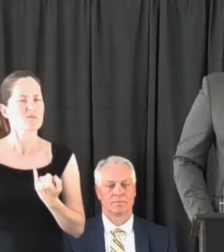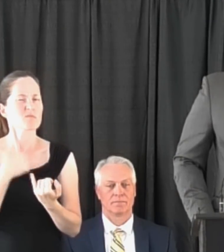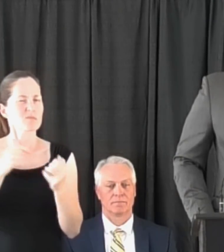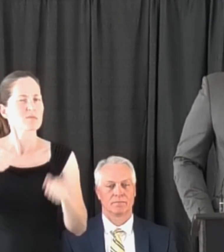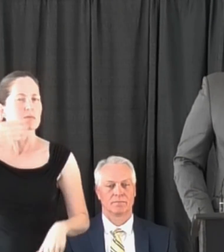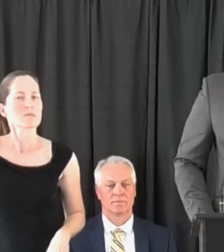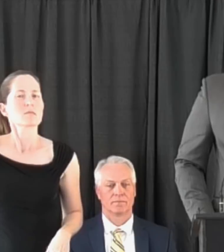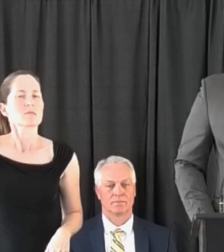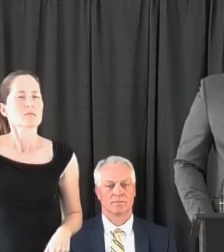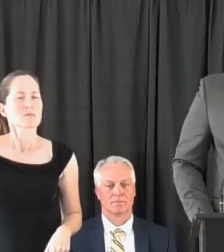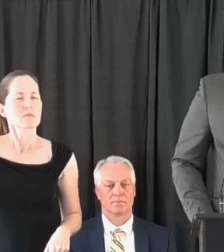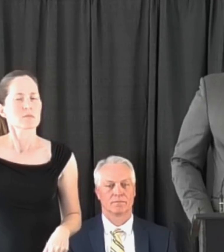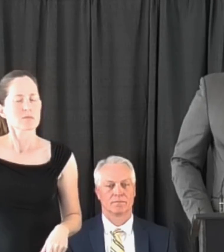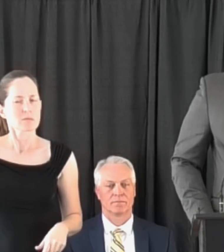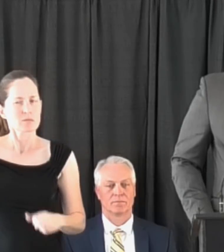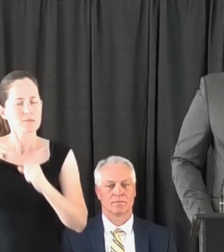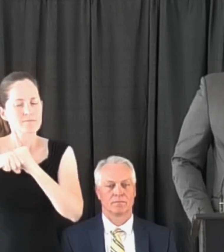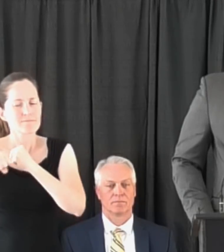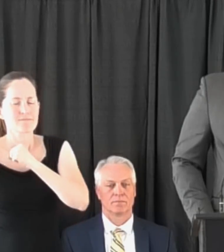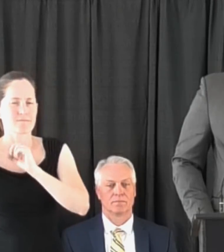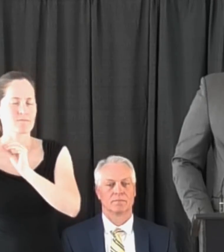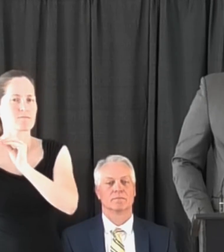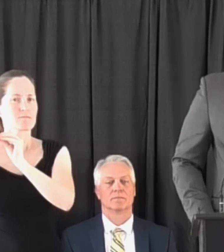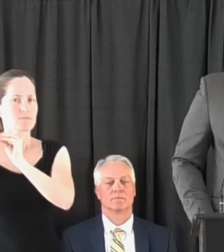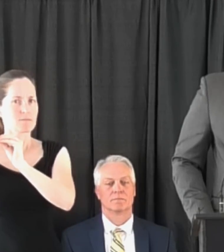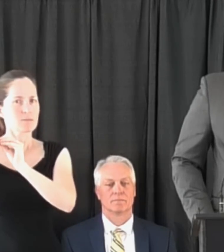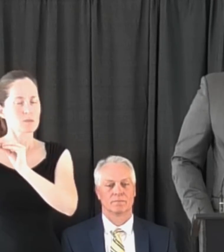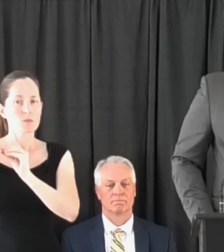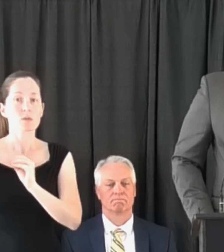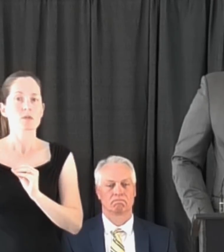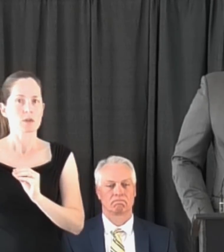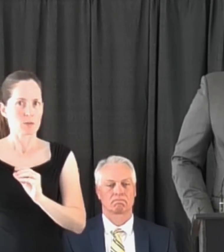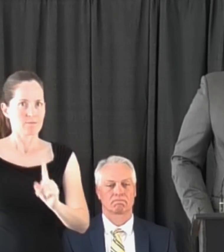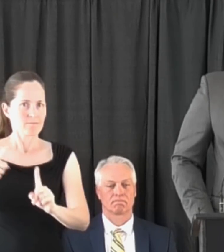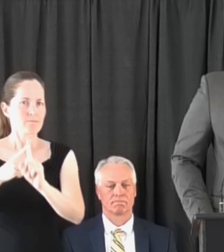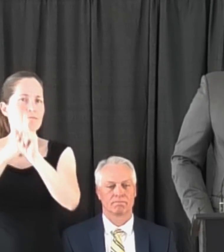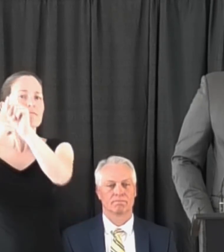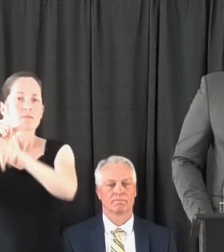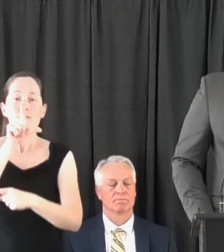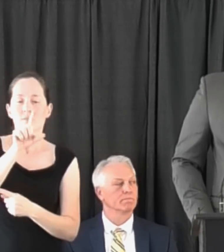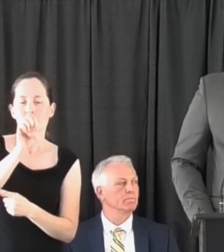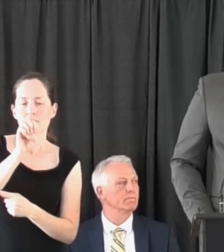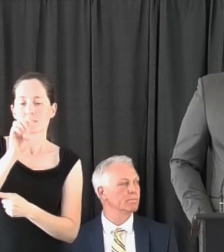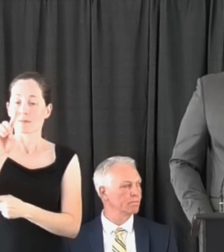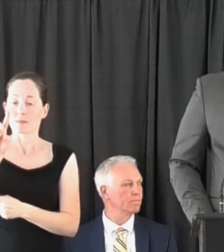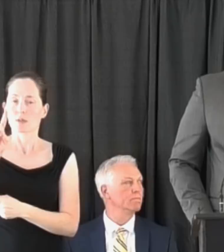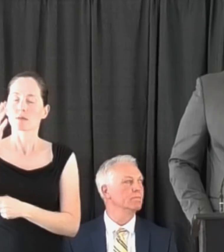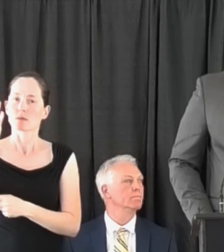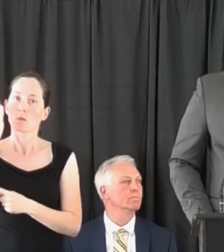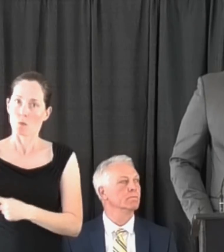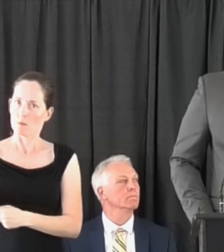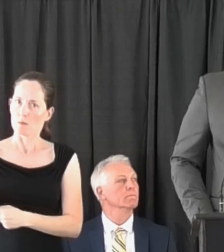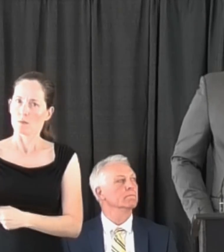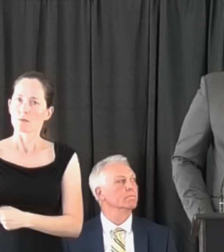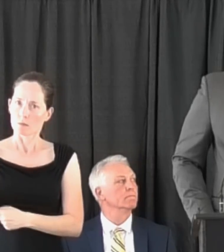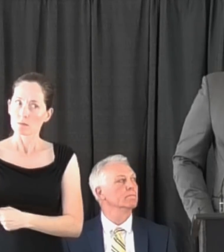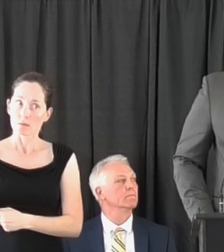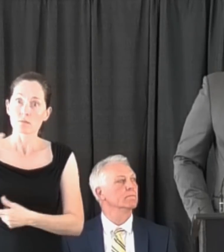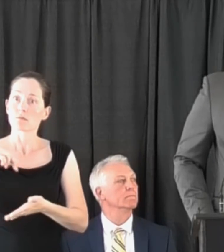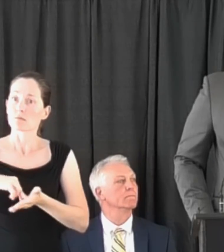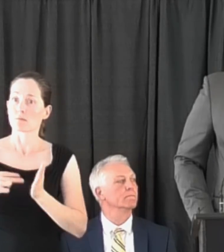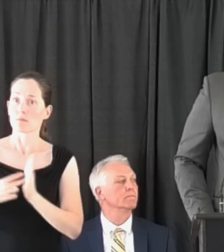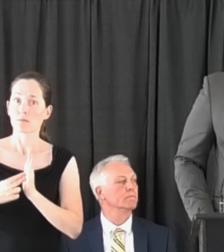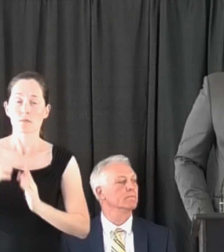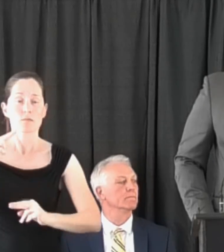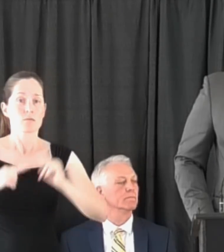more, and they're going to aspire to LEED gold. We have a building where we will have less